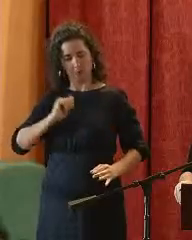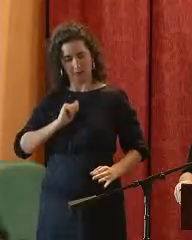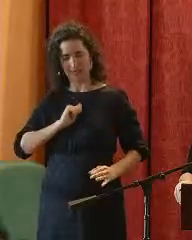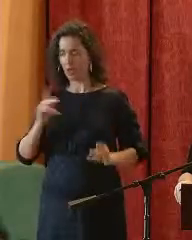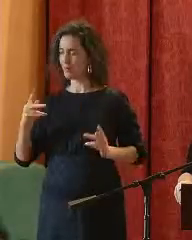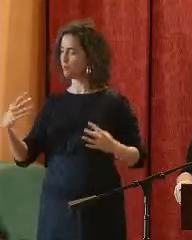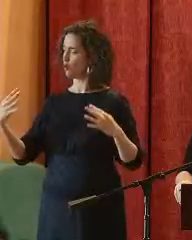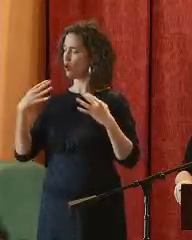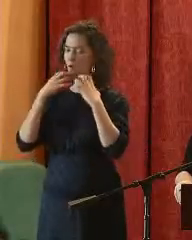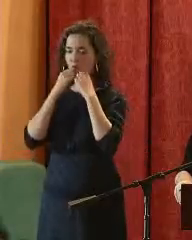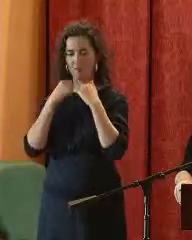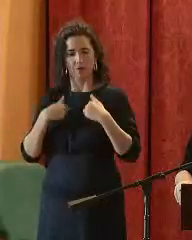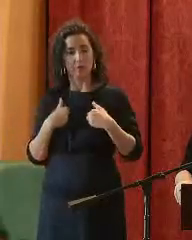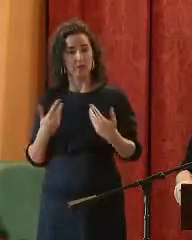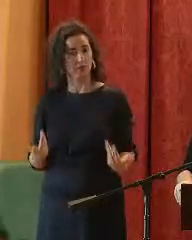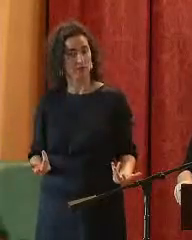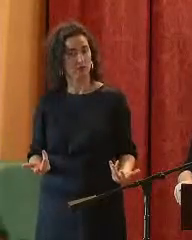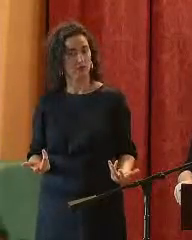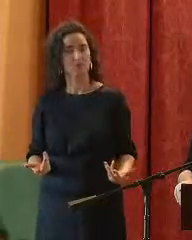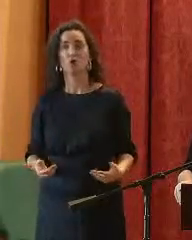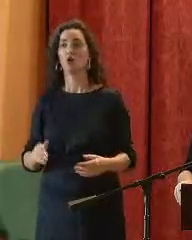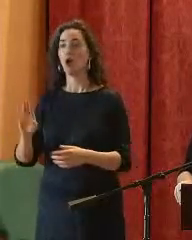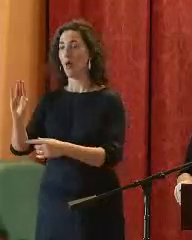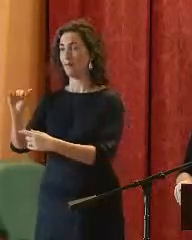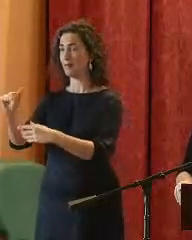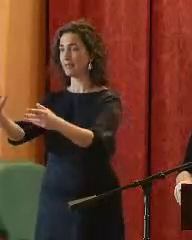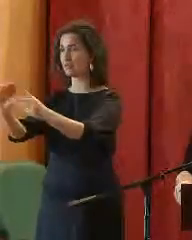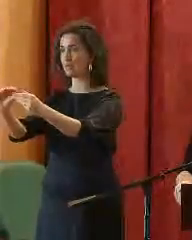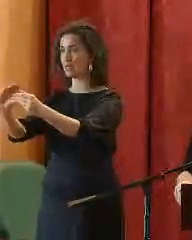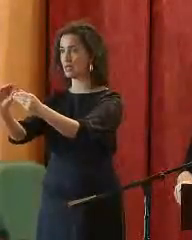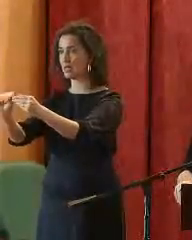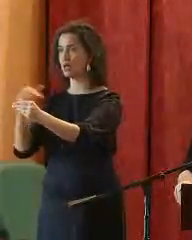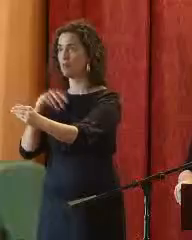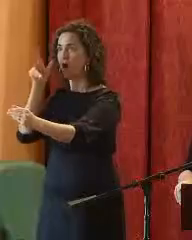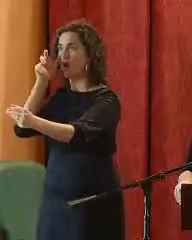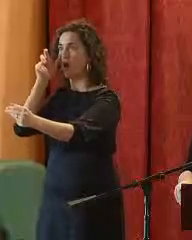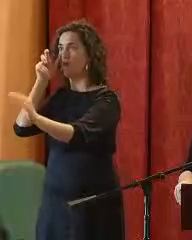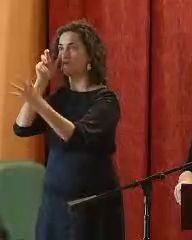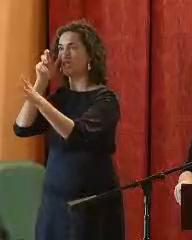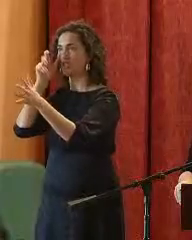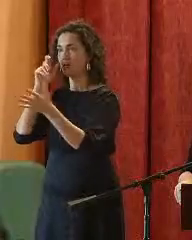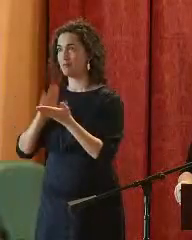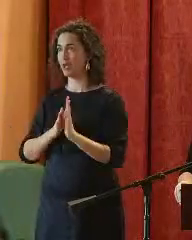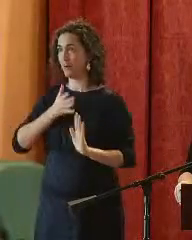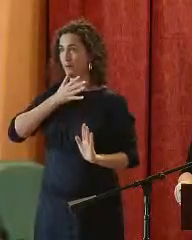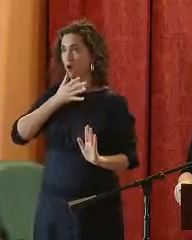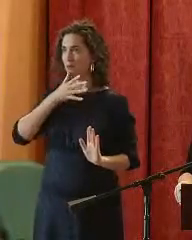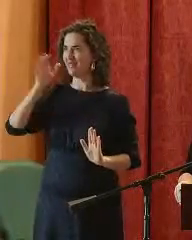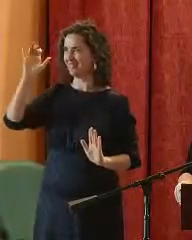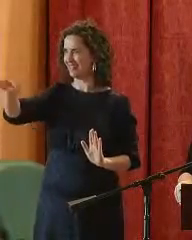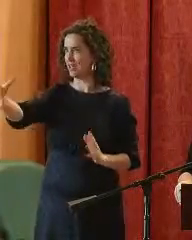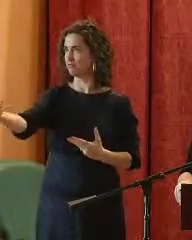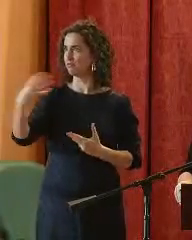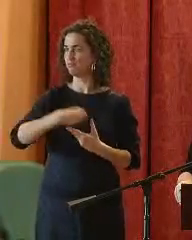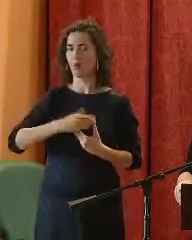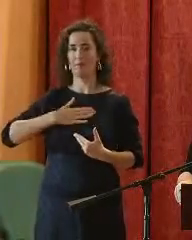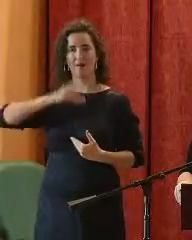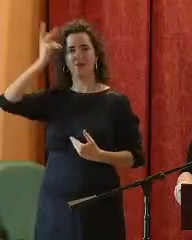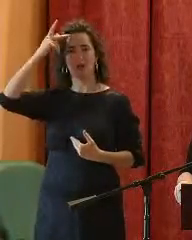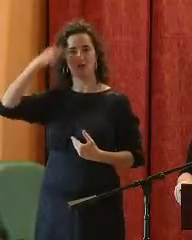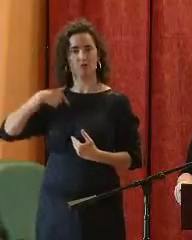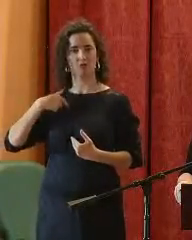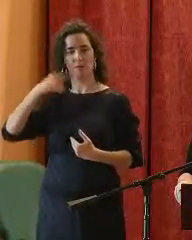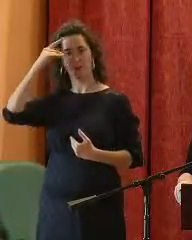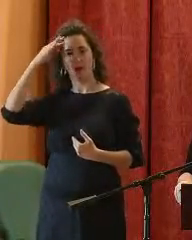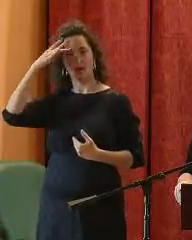So I knew as soon as I heard baby speak, this was going to be my parenting philosophy. This was the extra thing that I needed